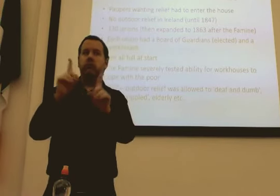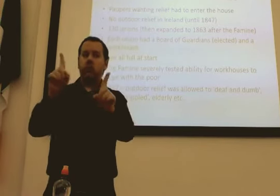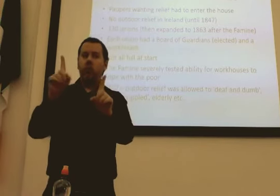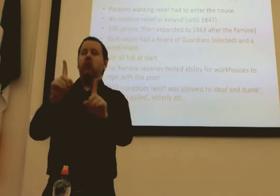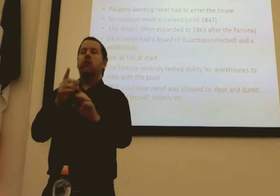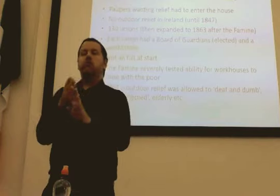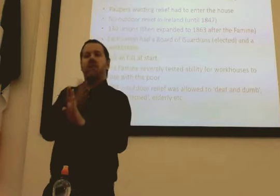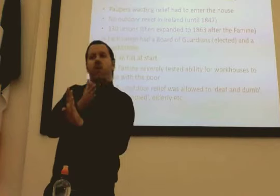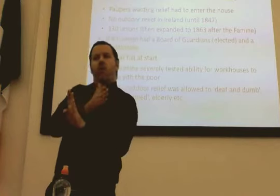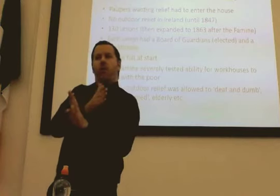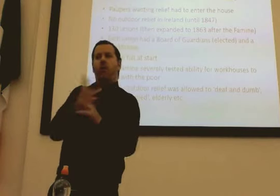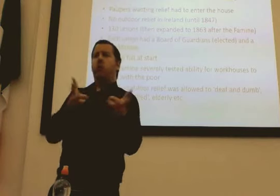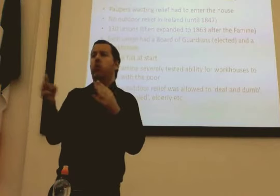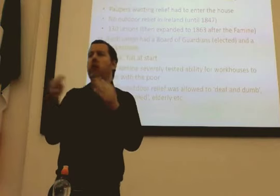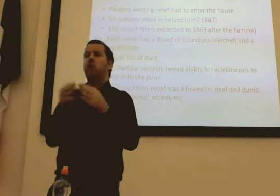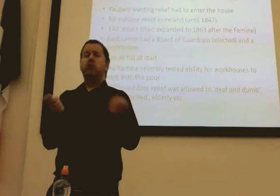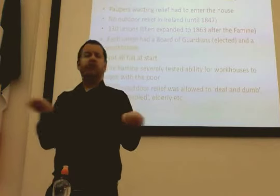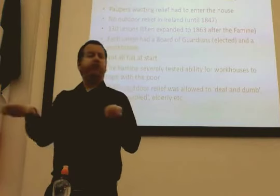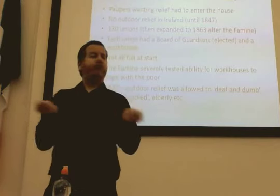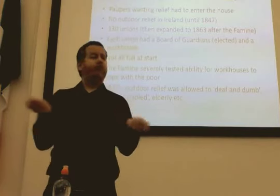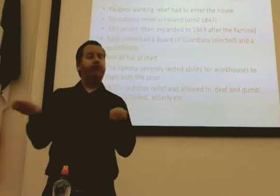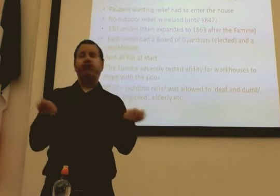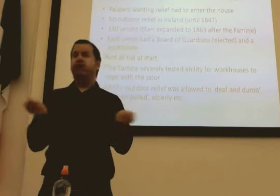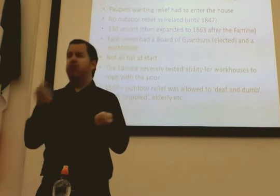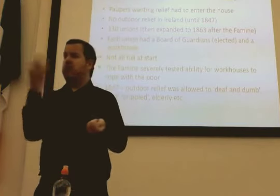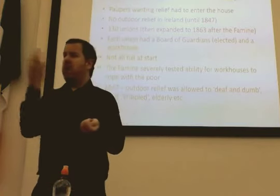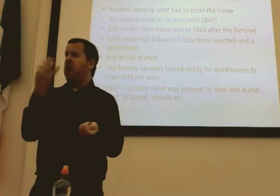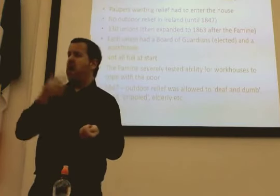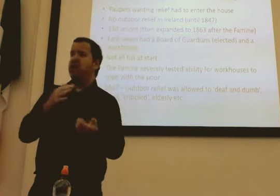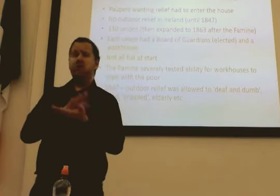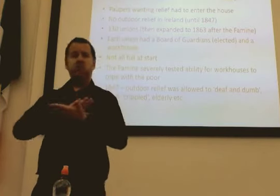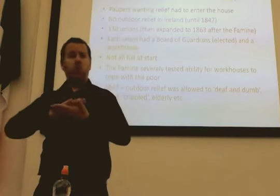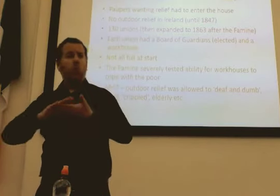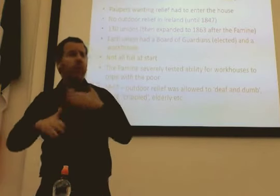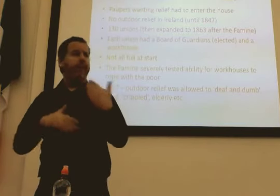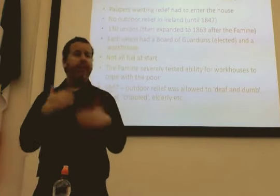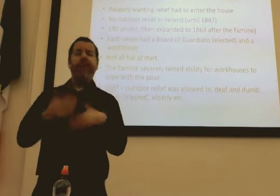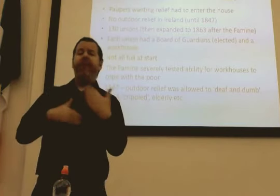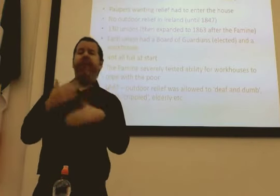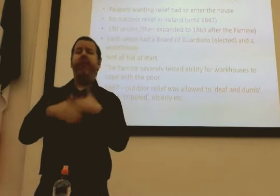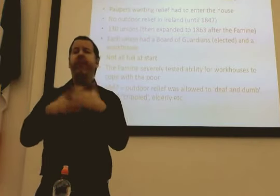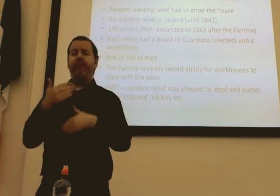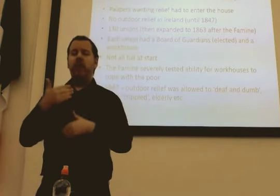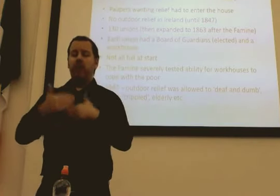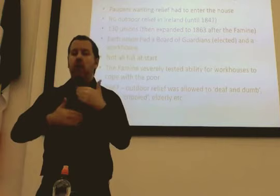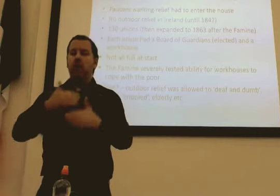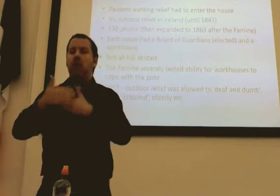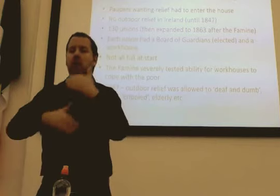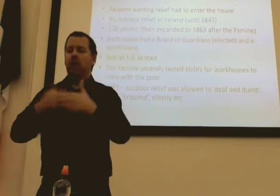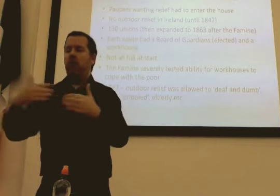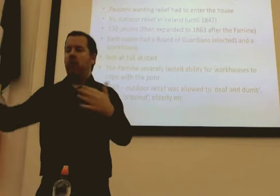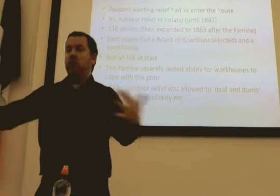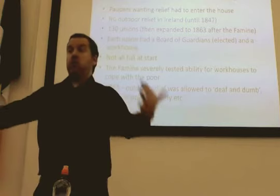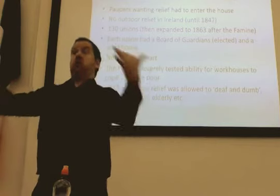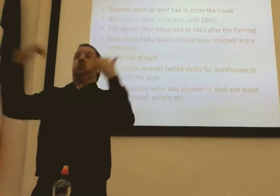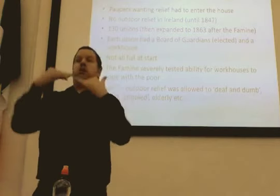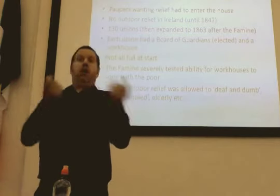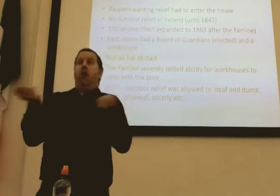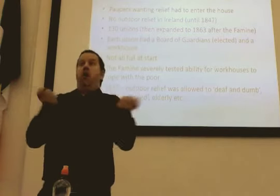of the workhouses. But before that, it was very easy to control the workhouses because there was such small numbers, but then